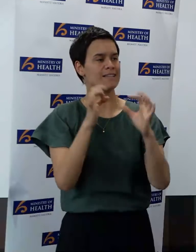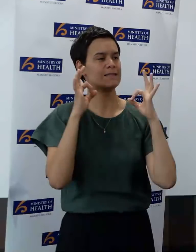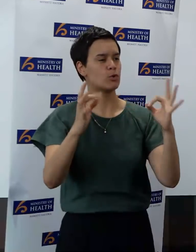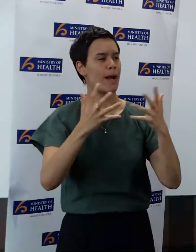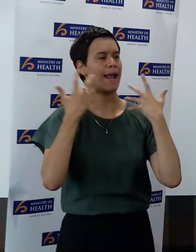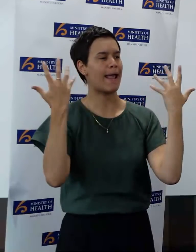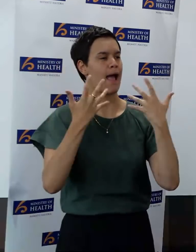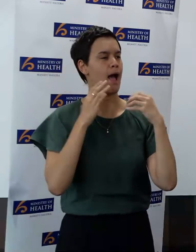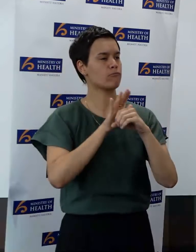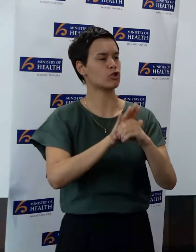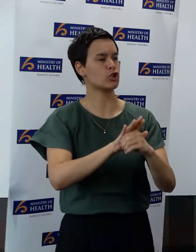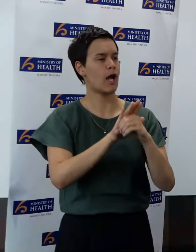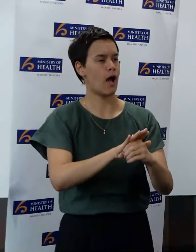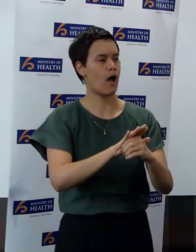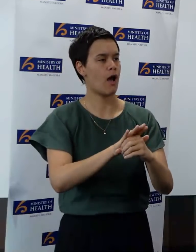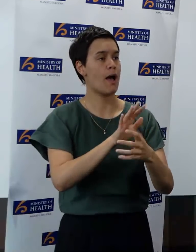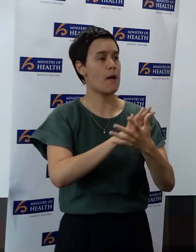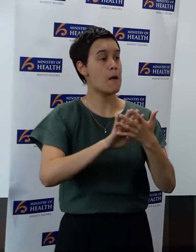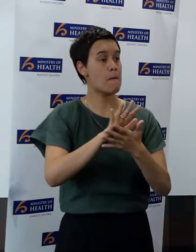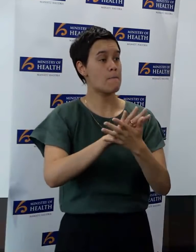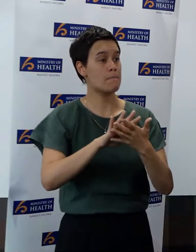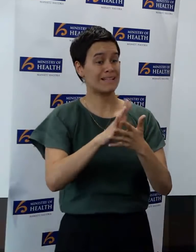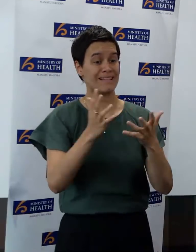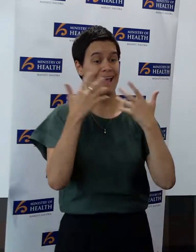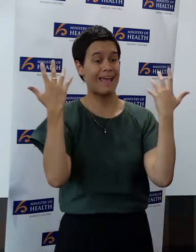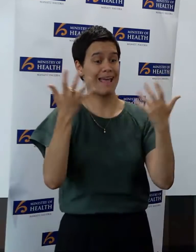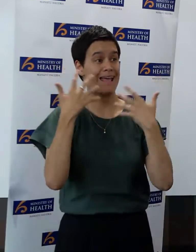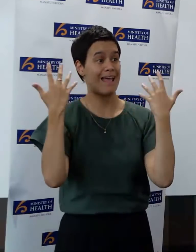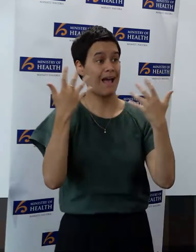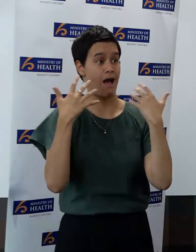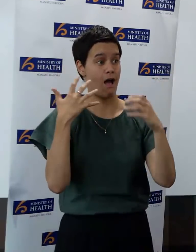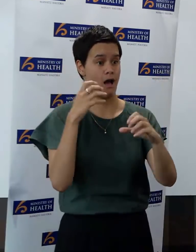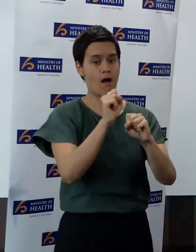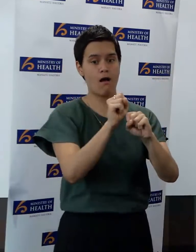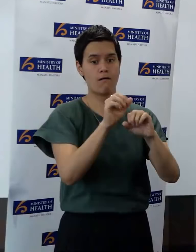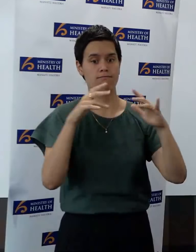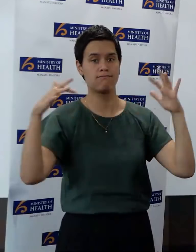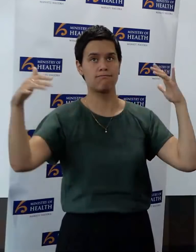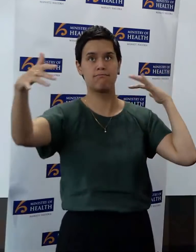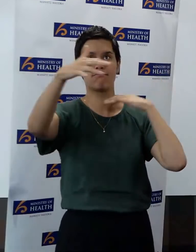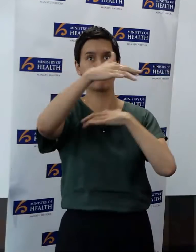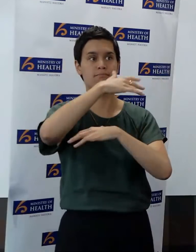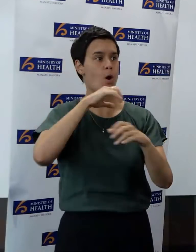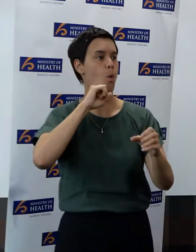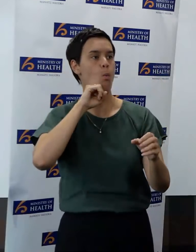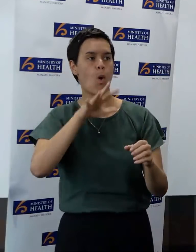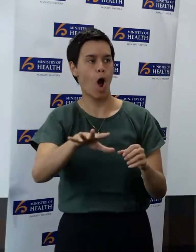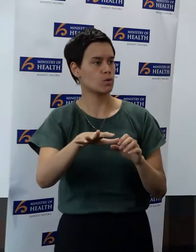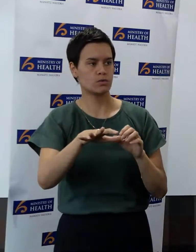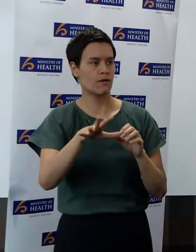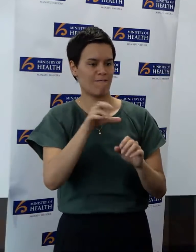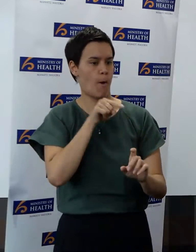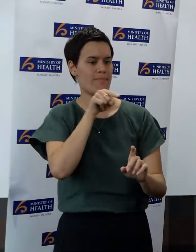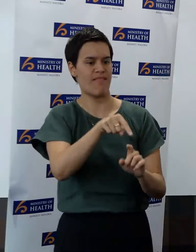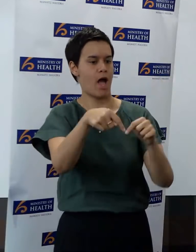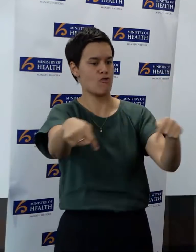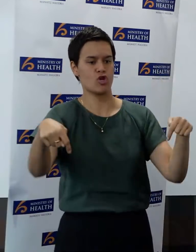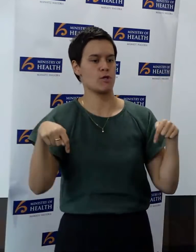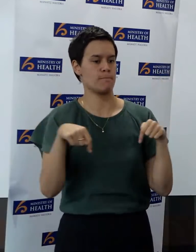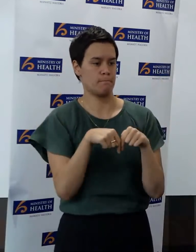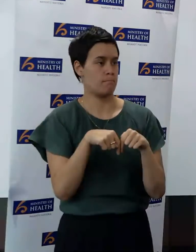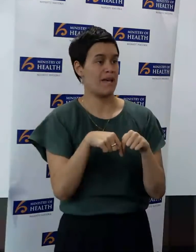basically that stops the possibility of the virus being carried out in the air, and the staff looking after that person follow very